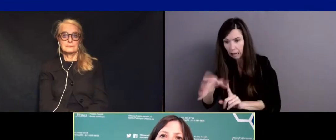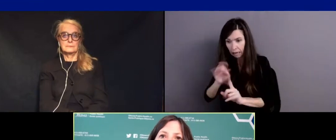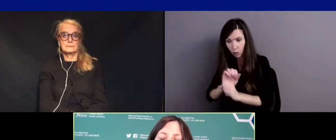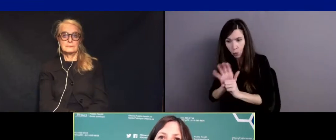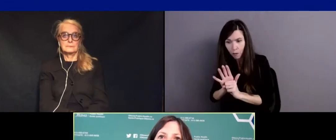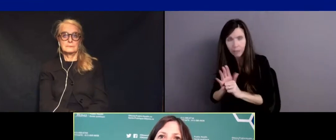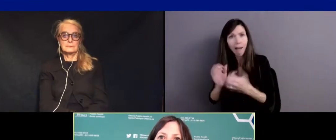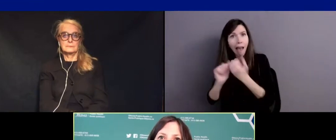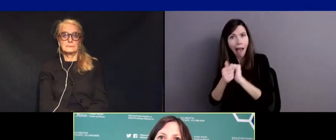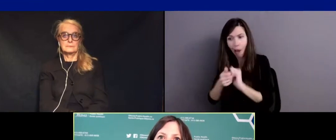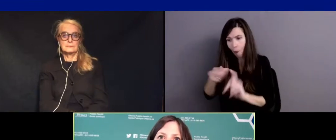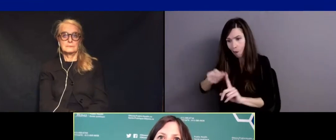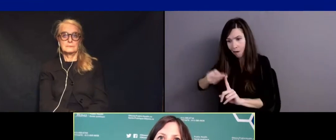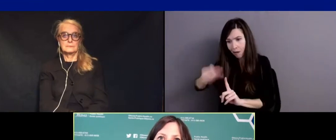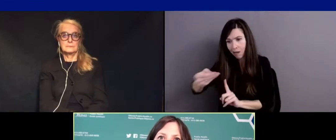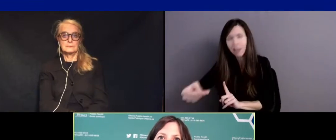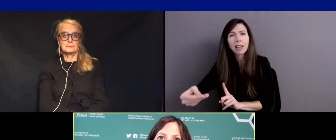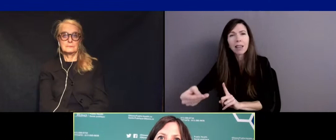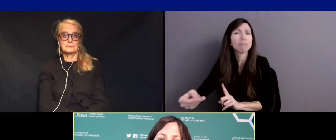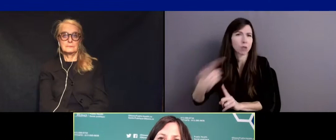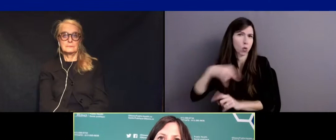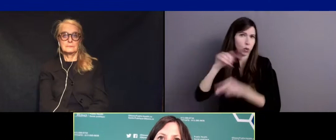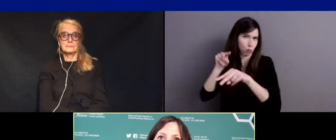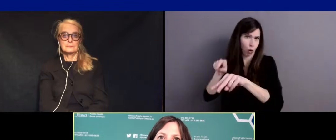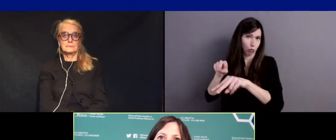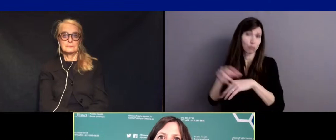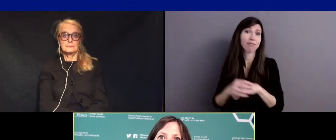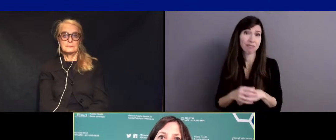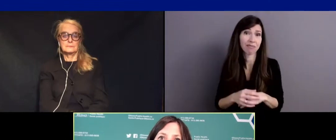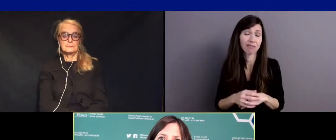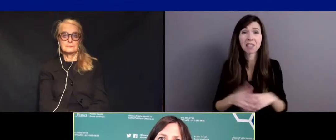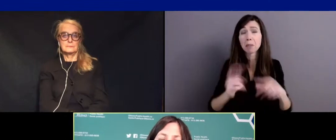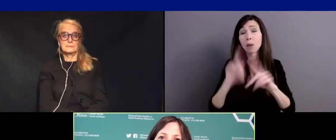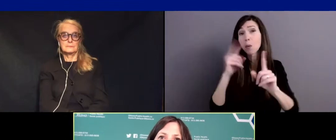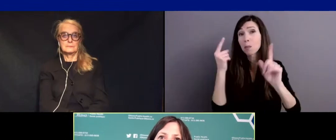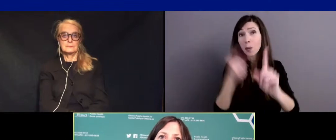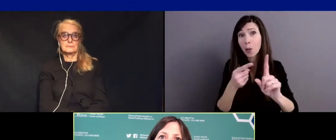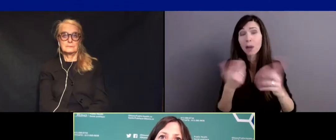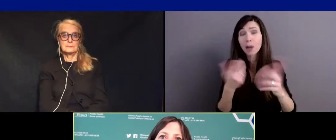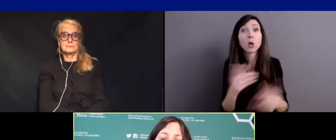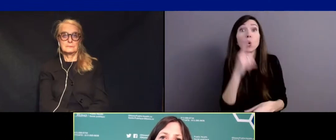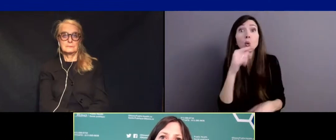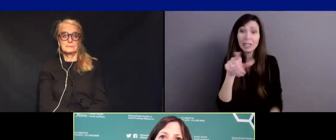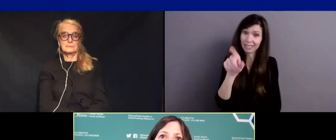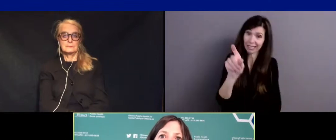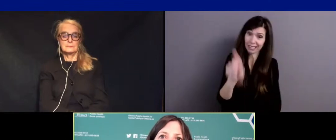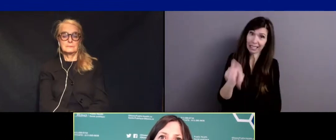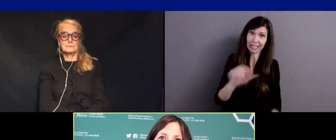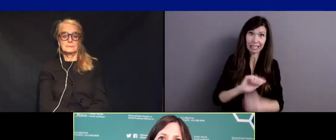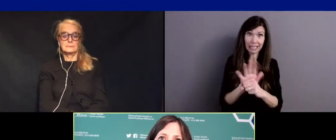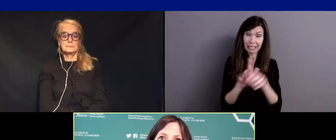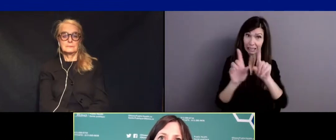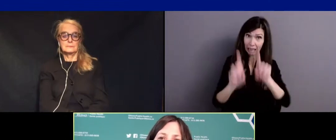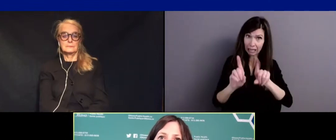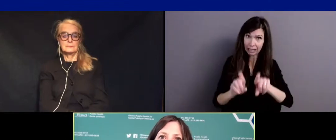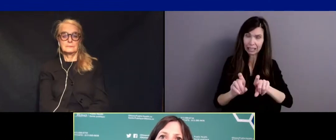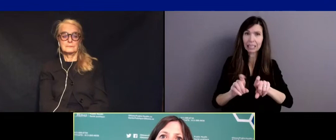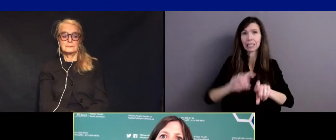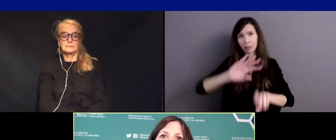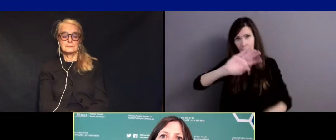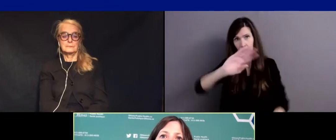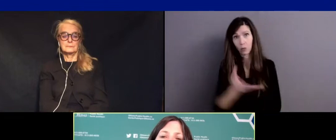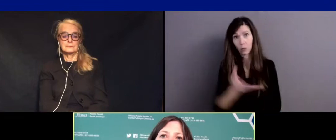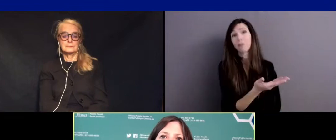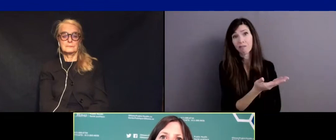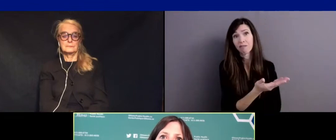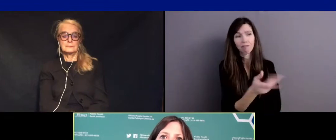I want to make sure that people who need COVID testing can get it. And we're also keeping an eye on whether